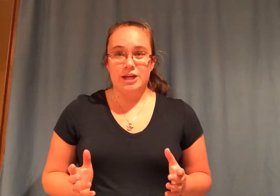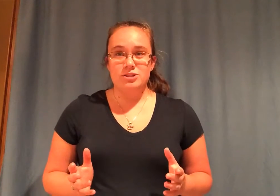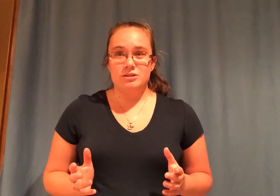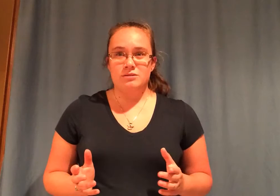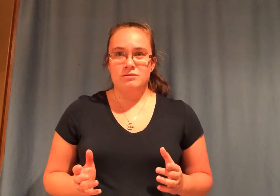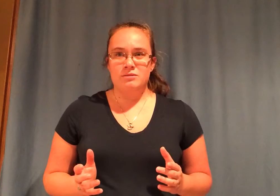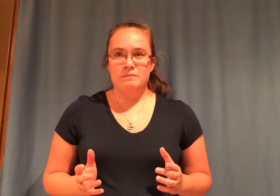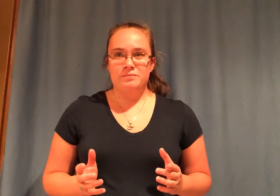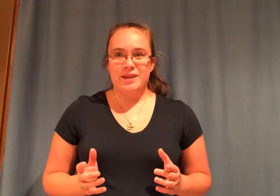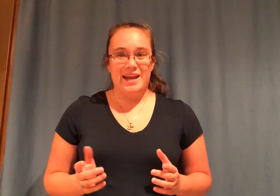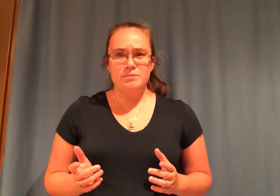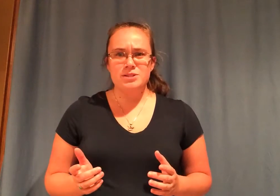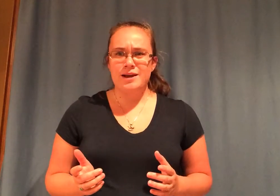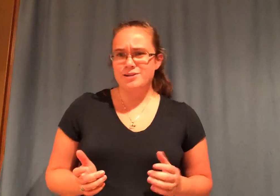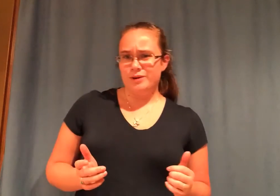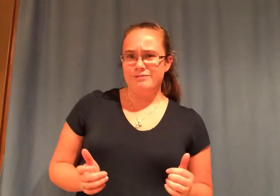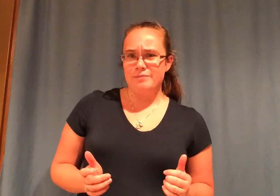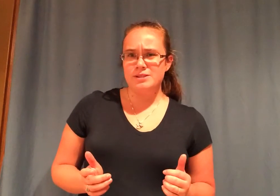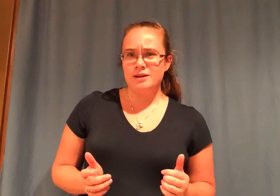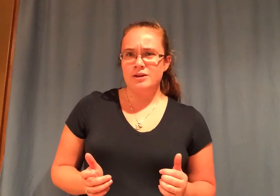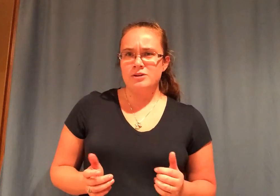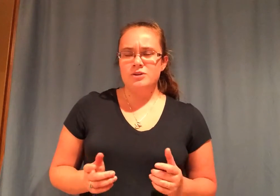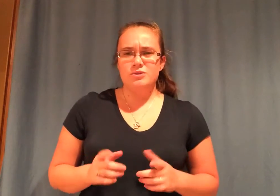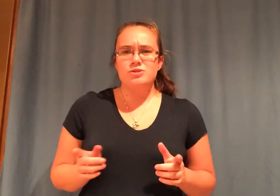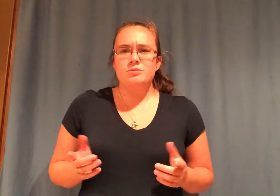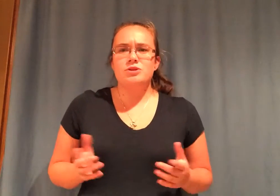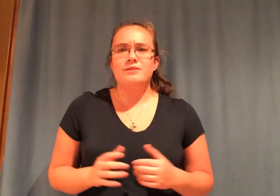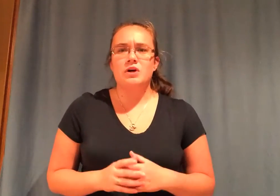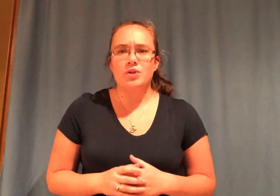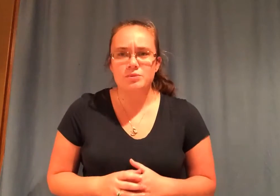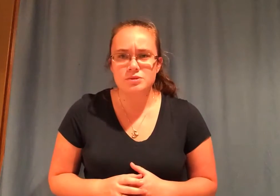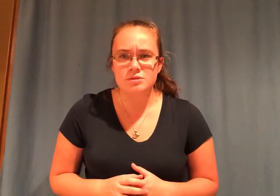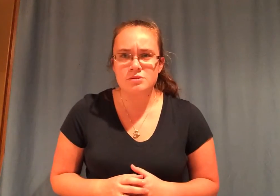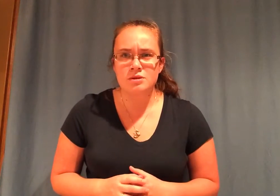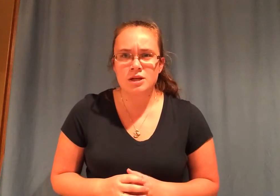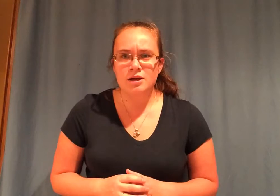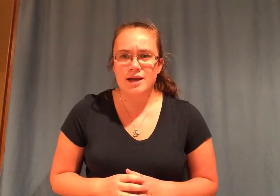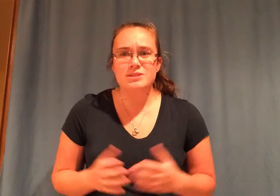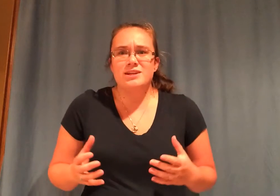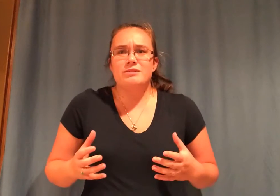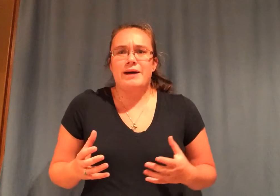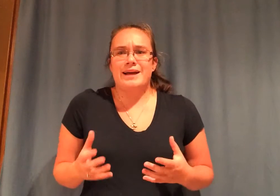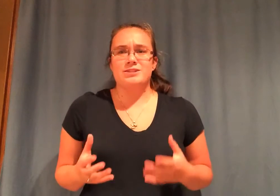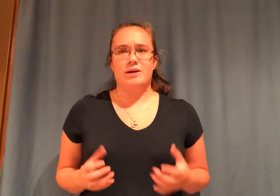education. 80% and 25%? Those two numbers aren't even close. And I'm stunned by that